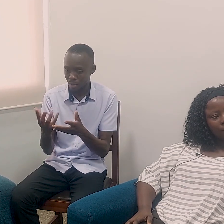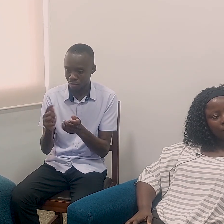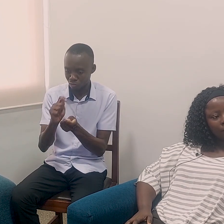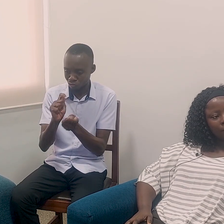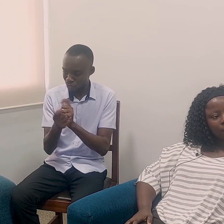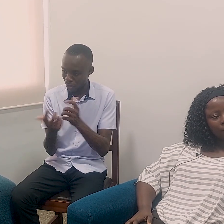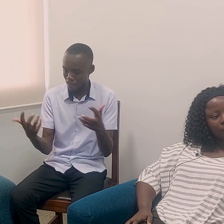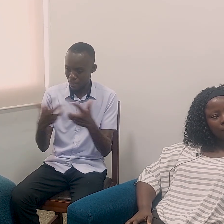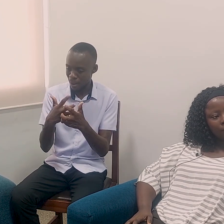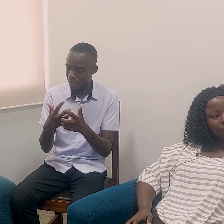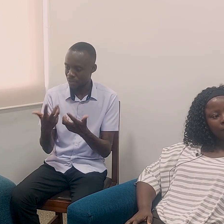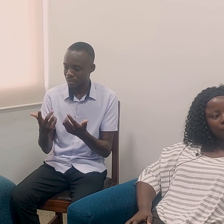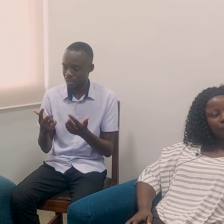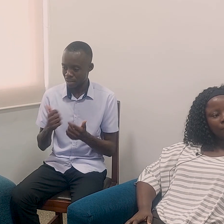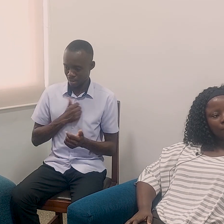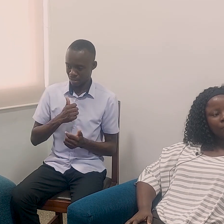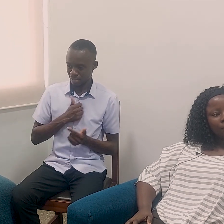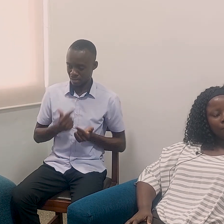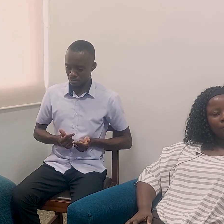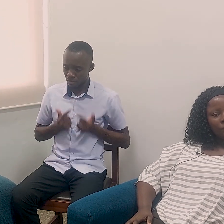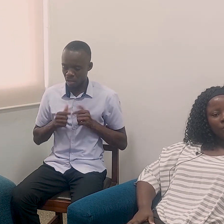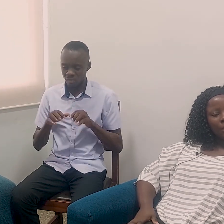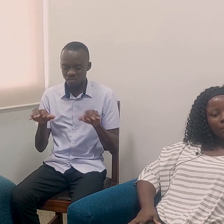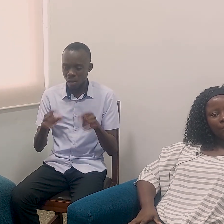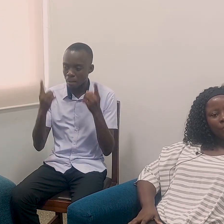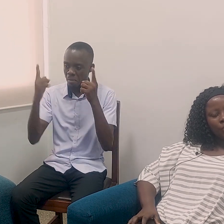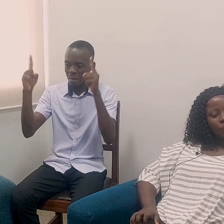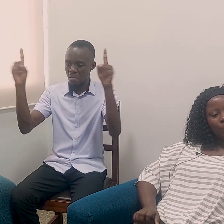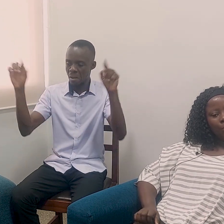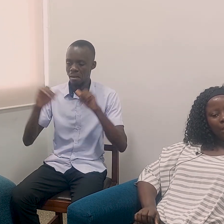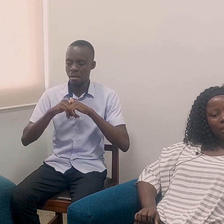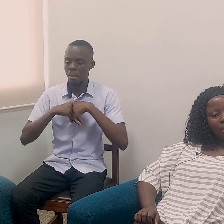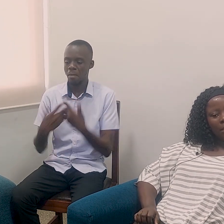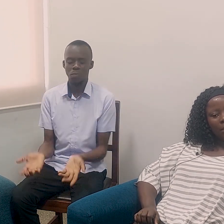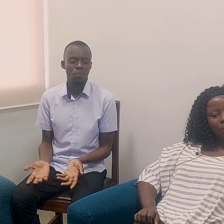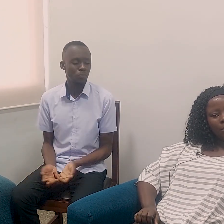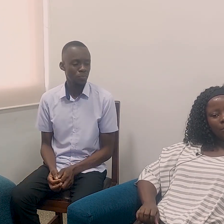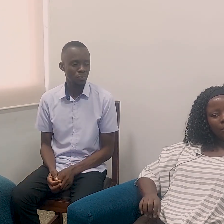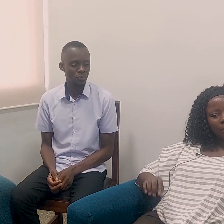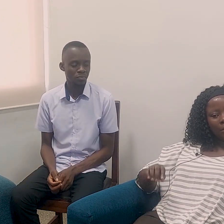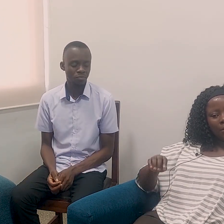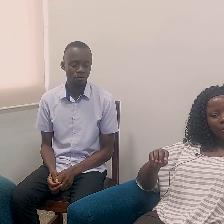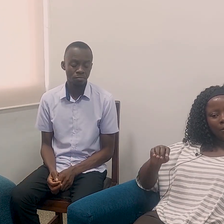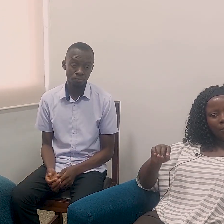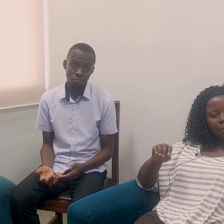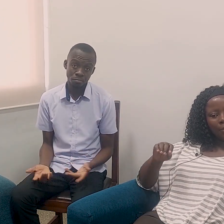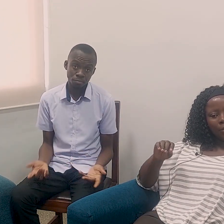and so on? What does that process look like? Okay, so mental health